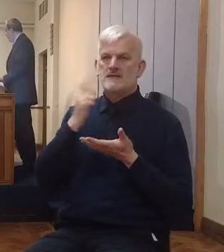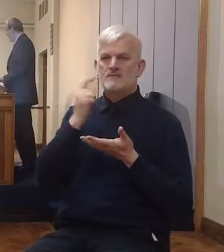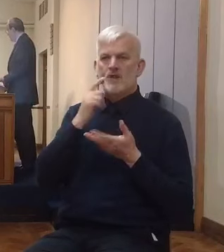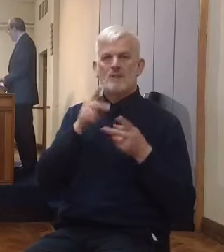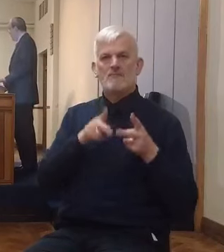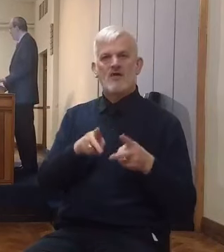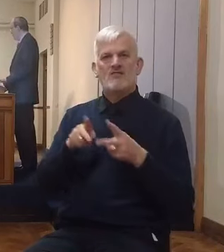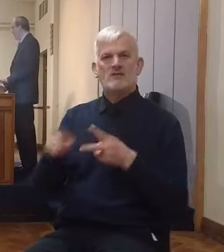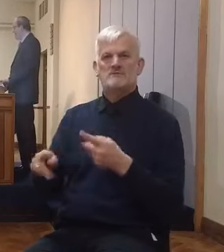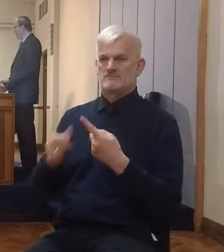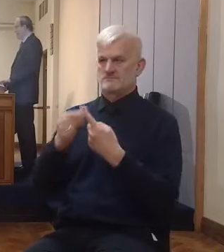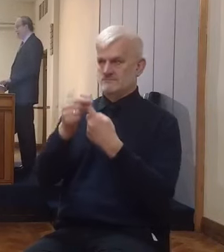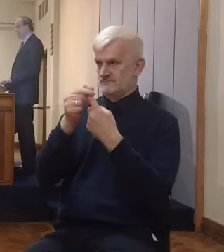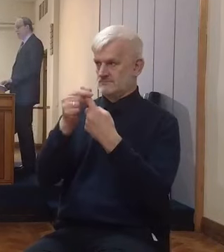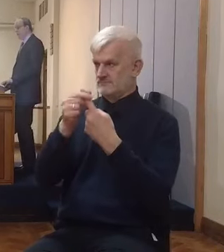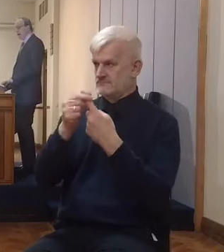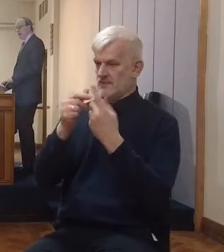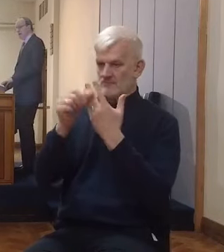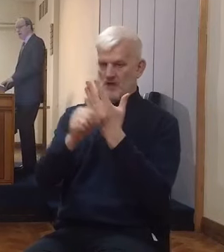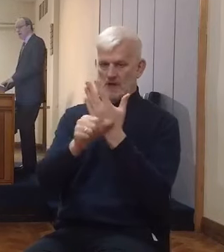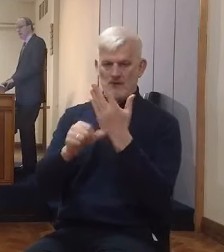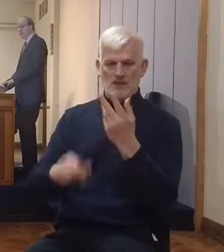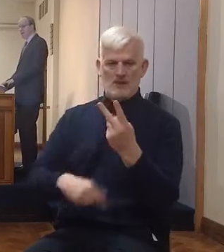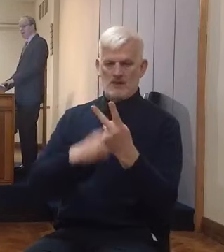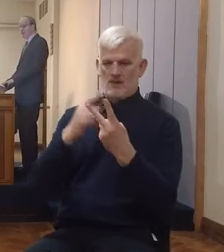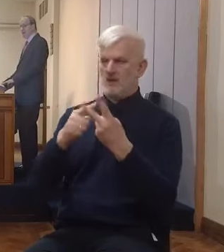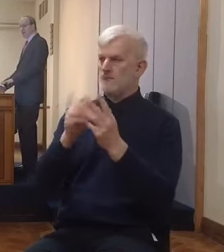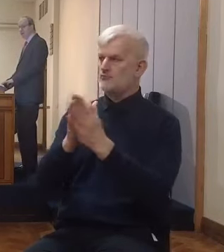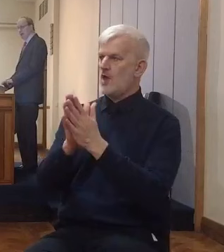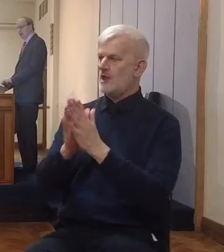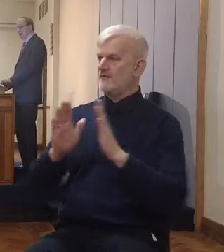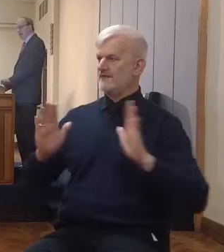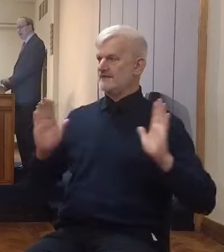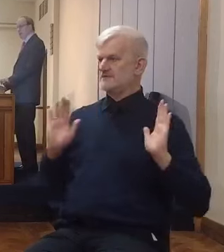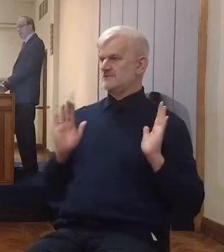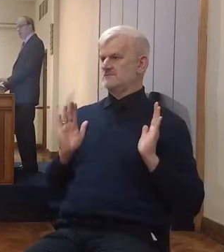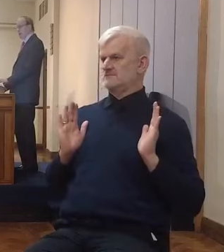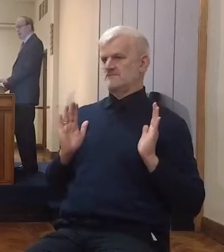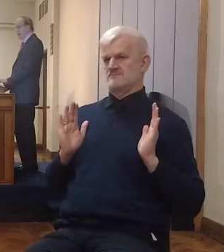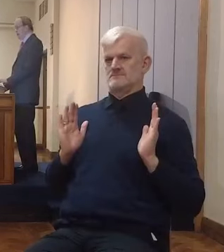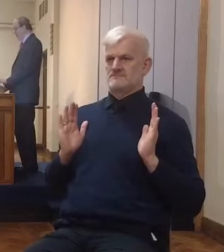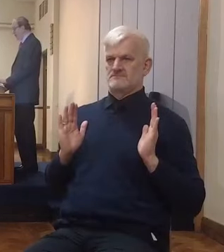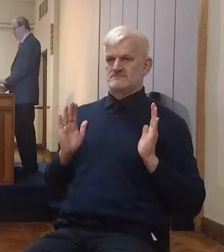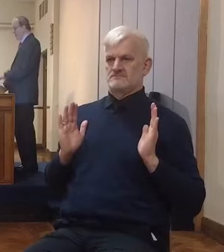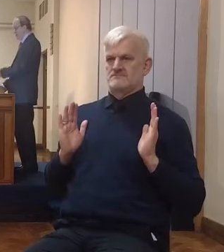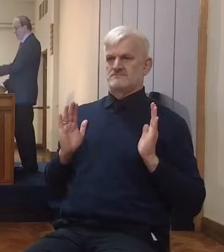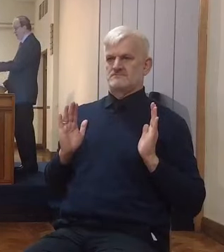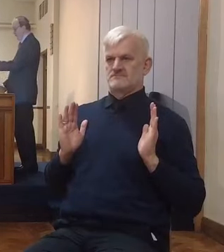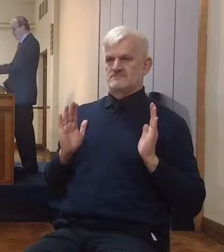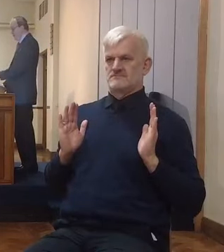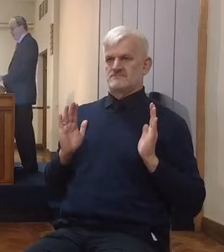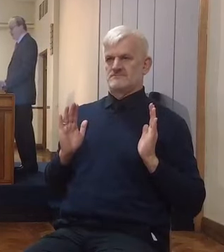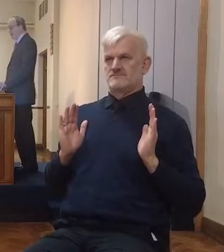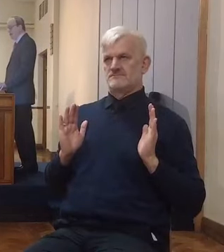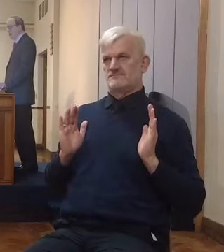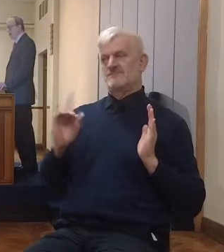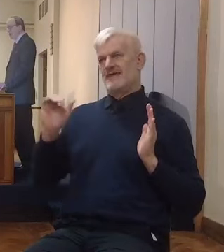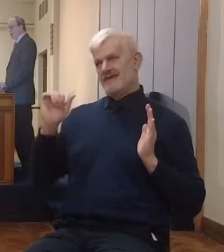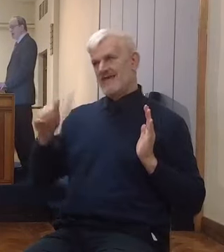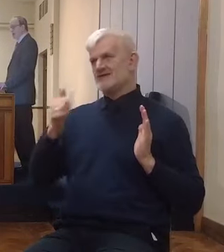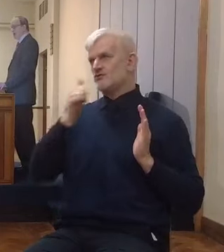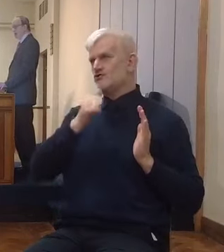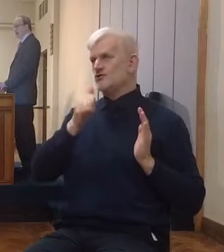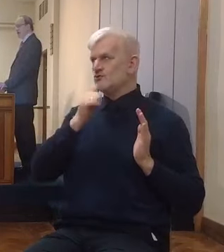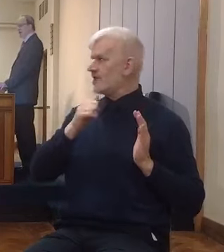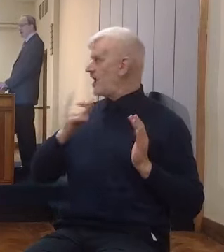word and prayer. The word and prayer. Yes, we can use amplifiers